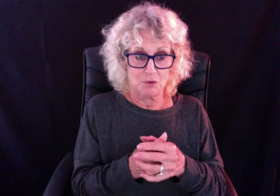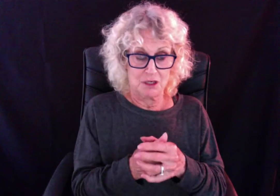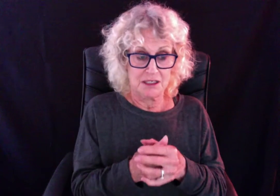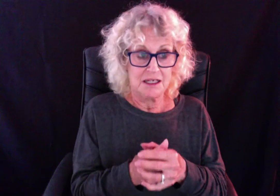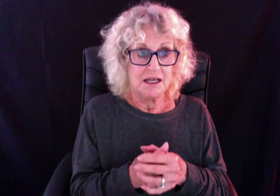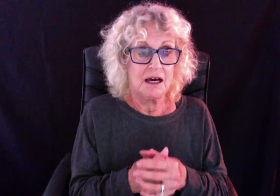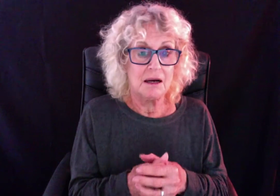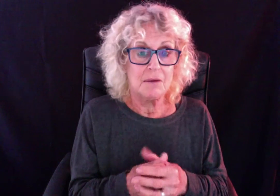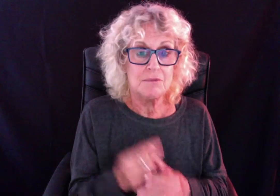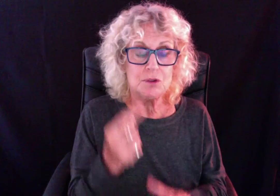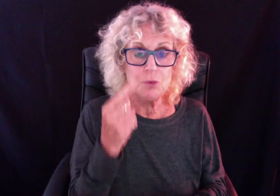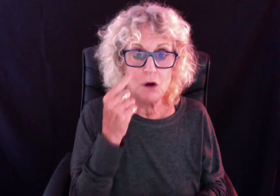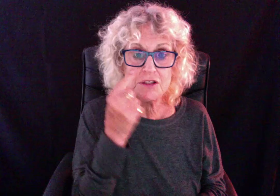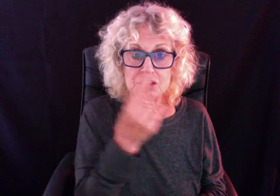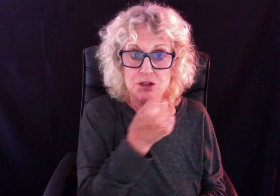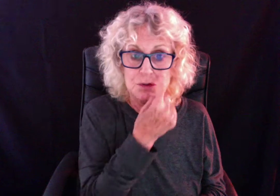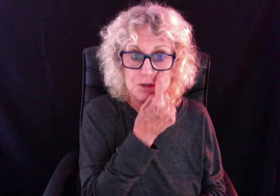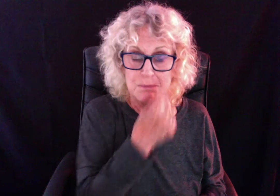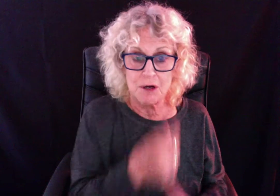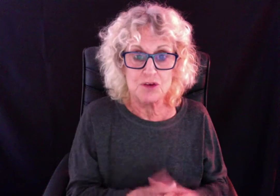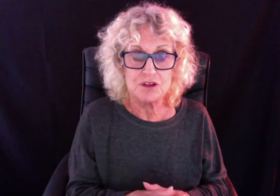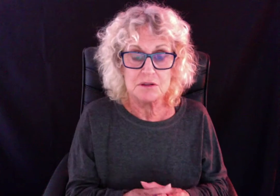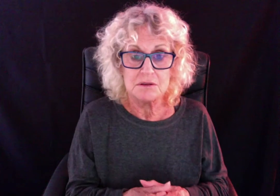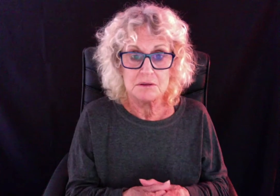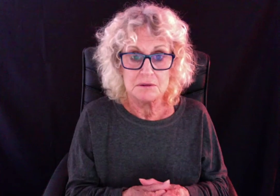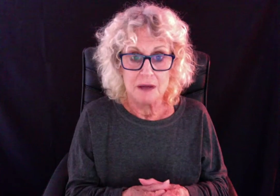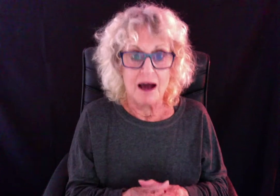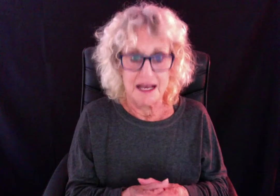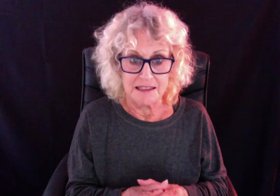someone, you want to use both eyes.